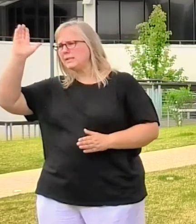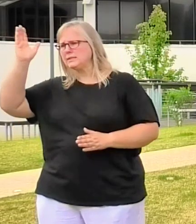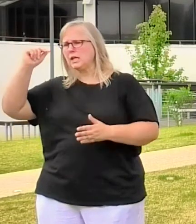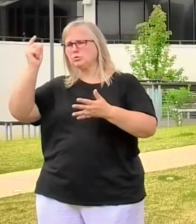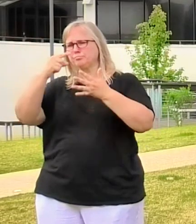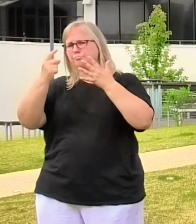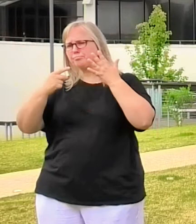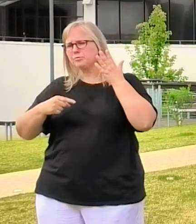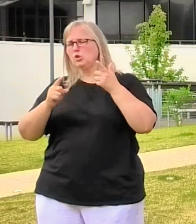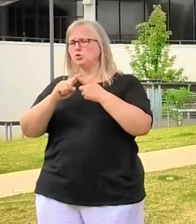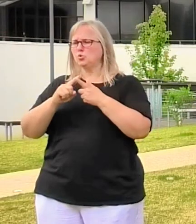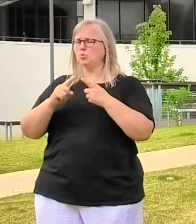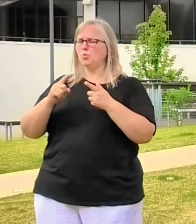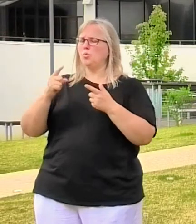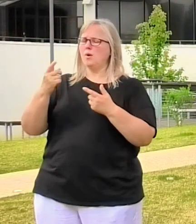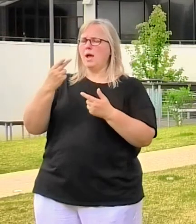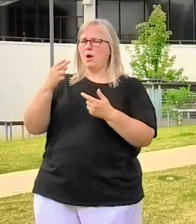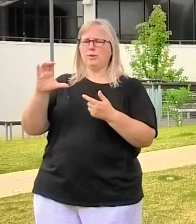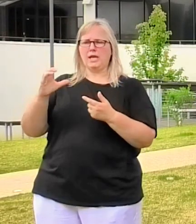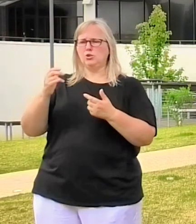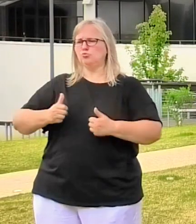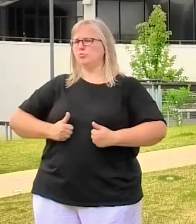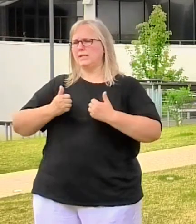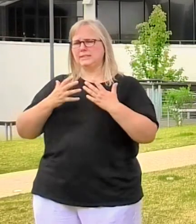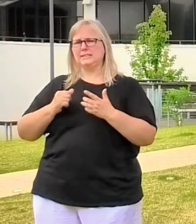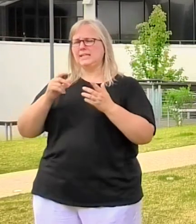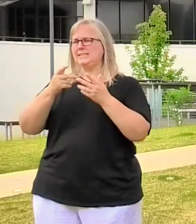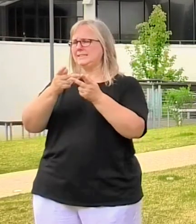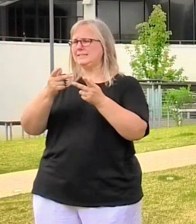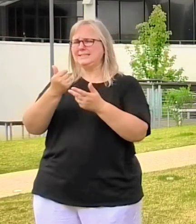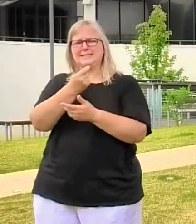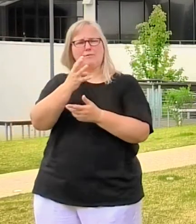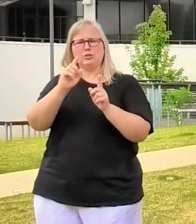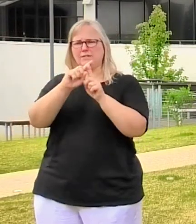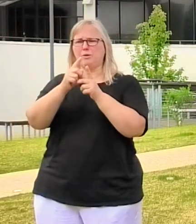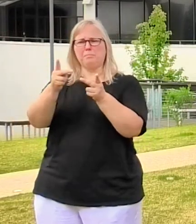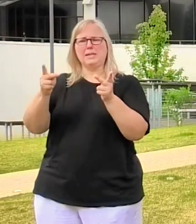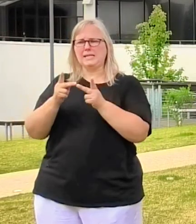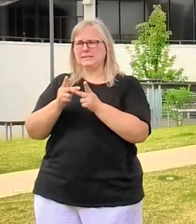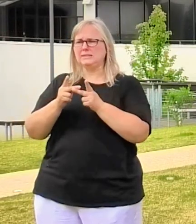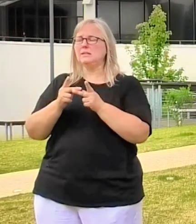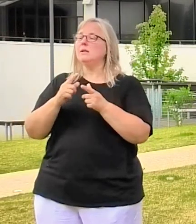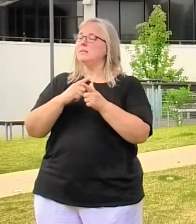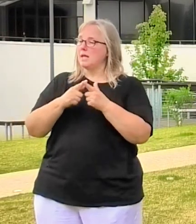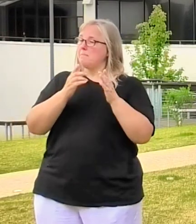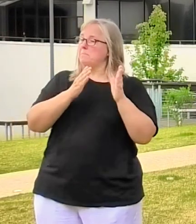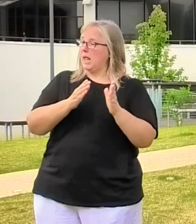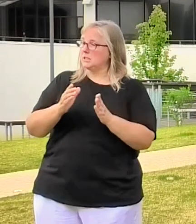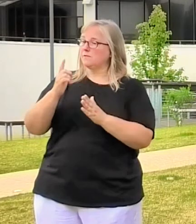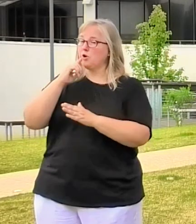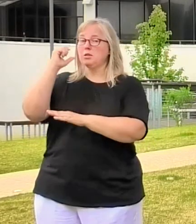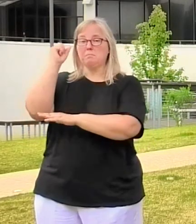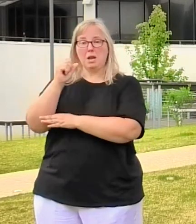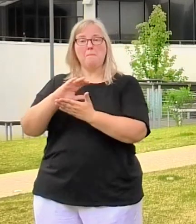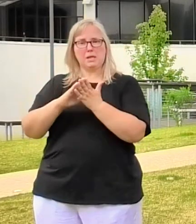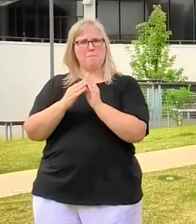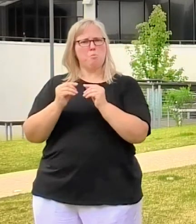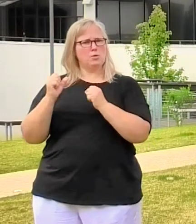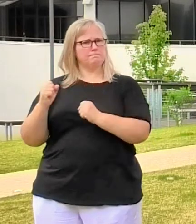Howard residents in several locations, plans for the monument are becoming more